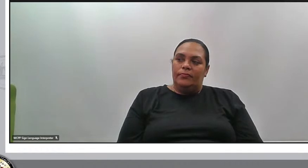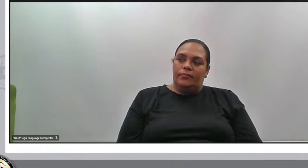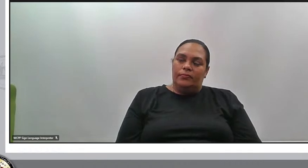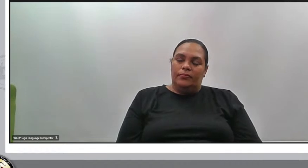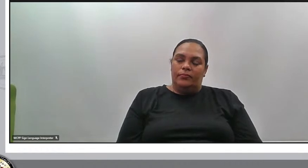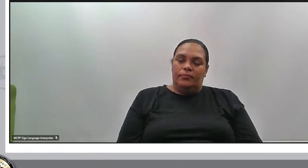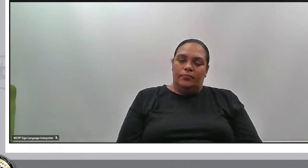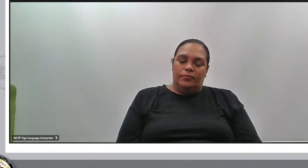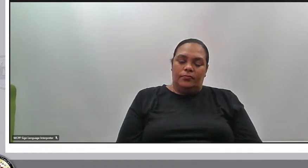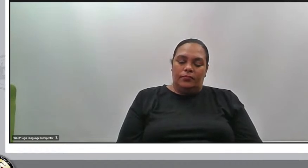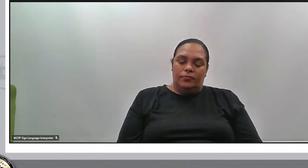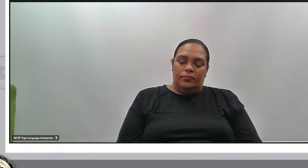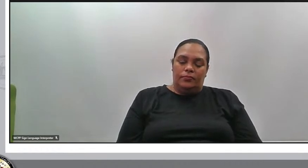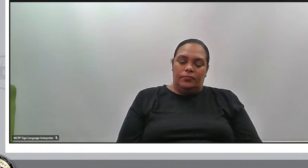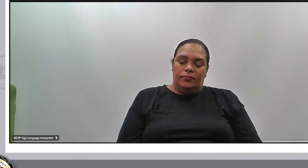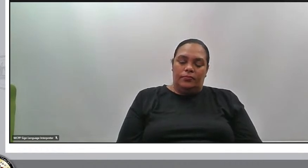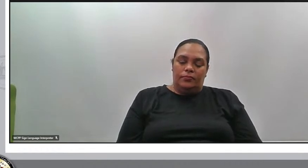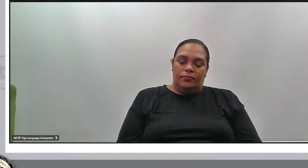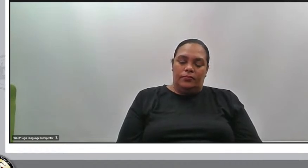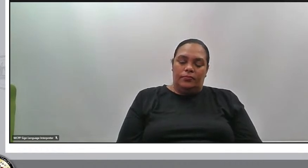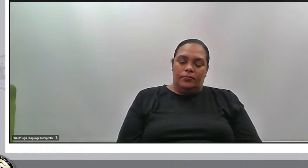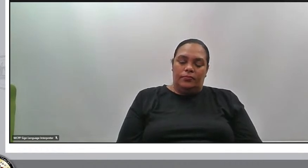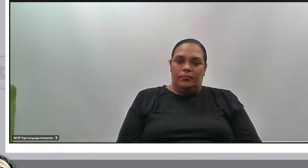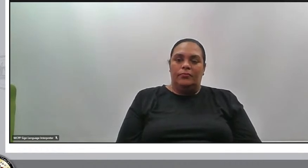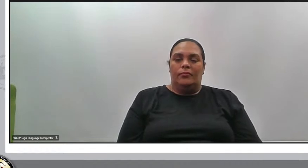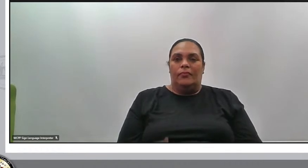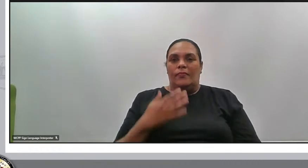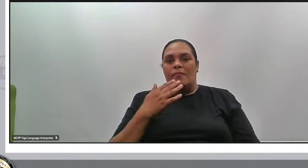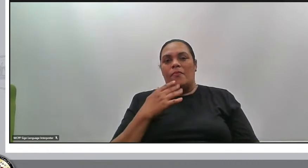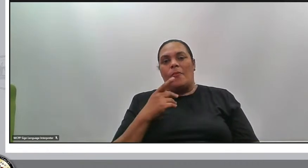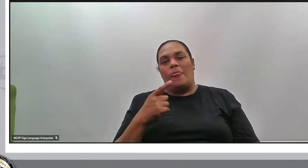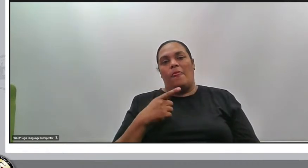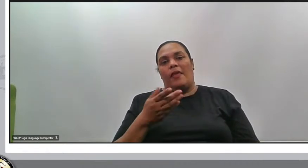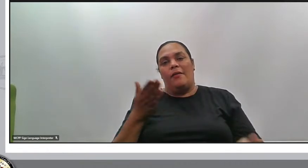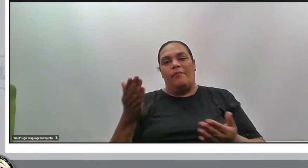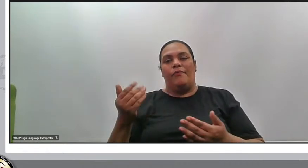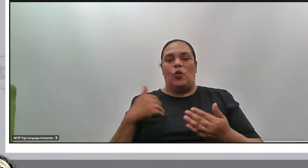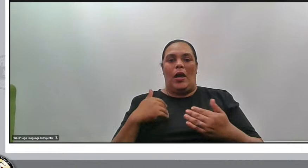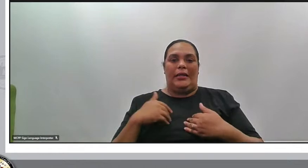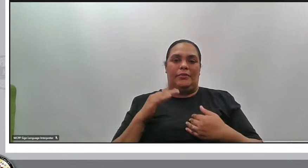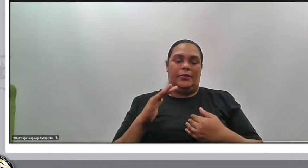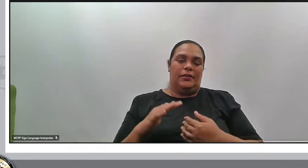That concludes the questions for page 71 and 2. I'll hand over to the administration.